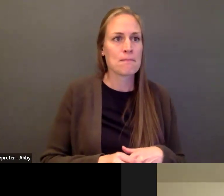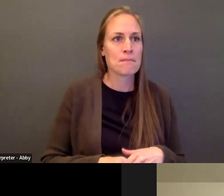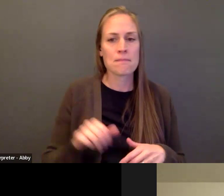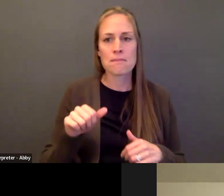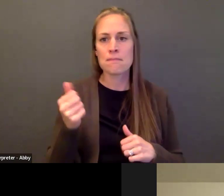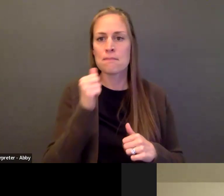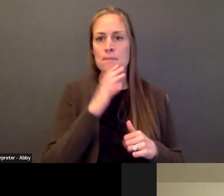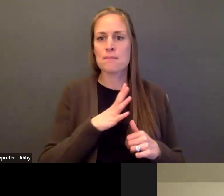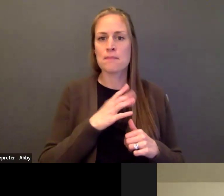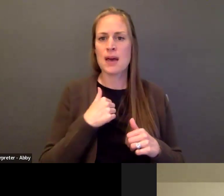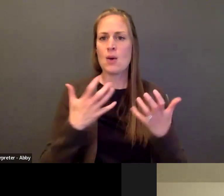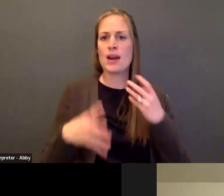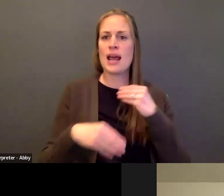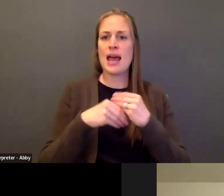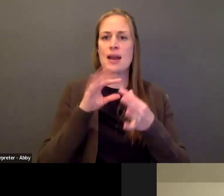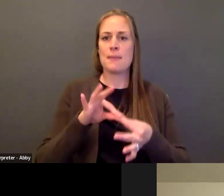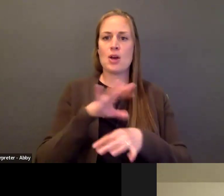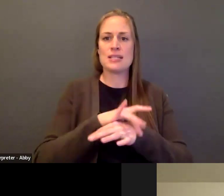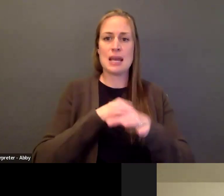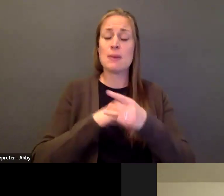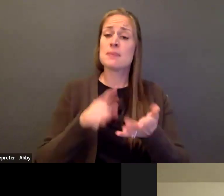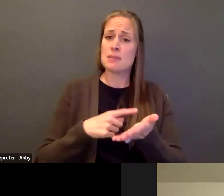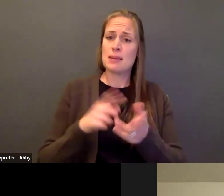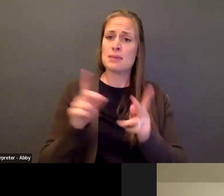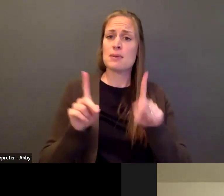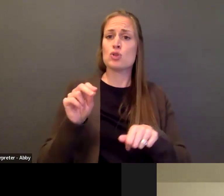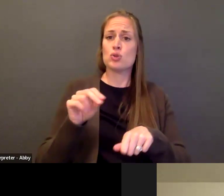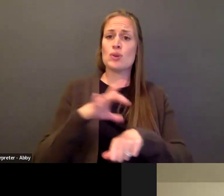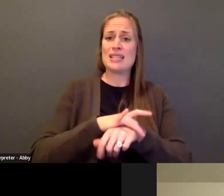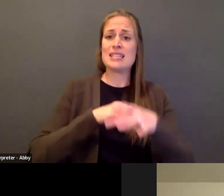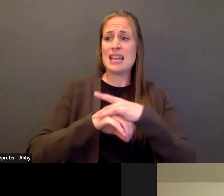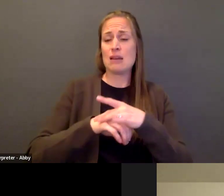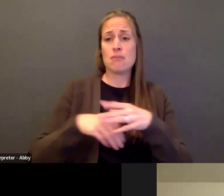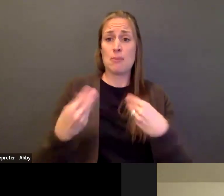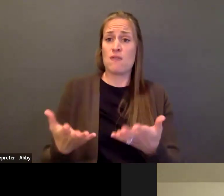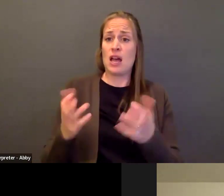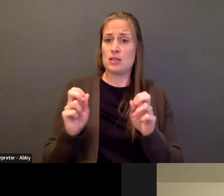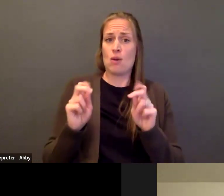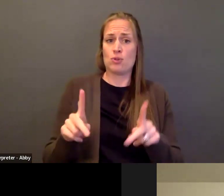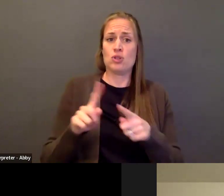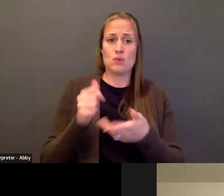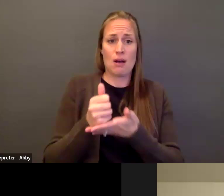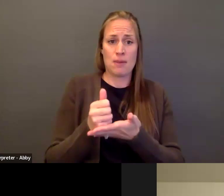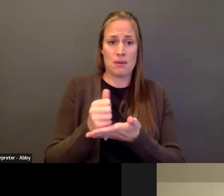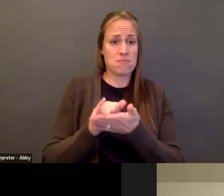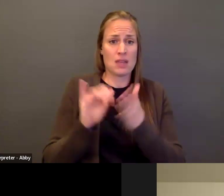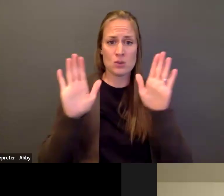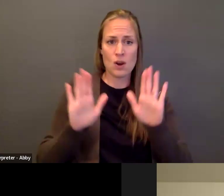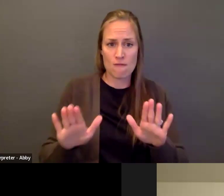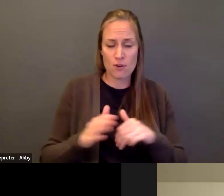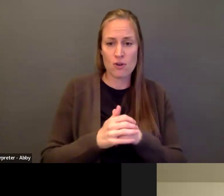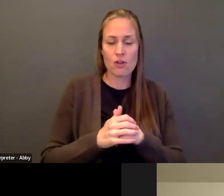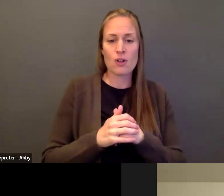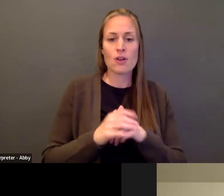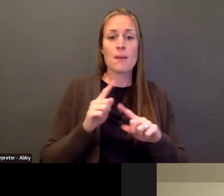Well, sometimes we do get people detained, which gives us the opportunity to help them. That's wonderful. When they get to a certain point in their detainment,